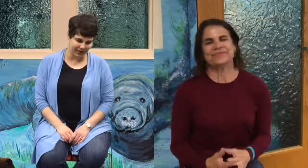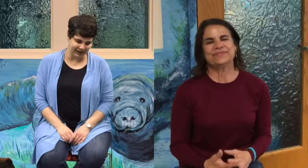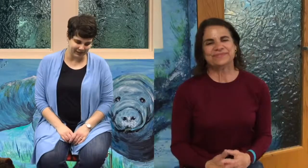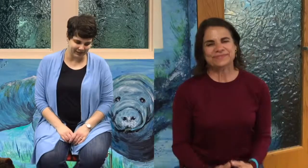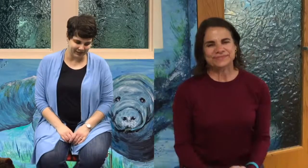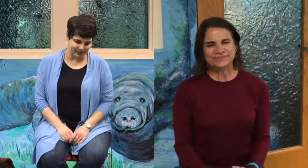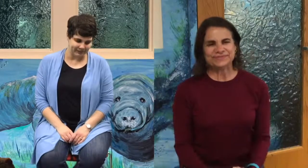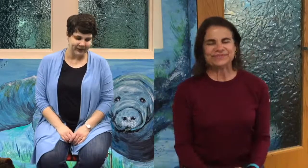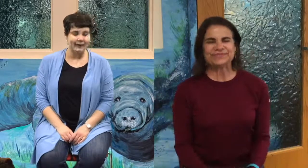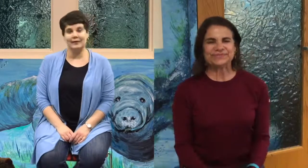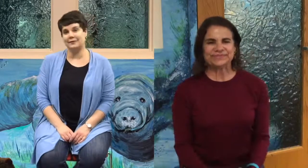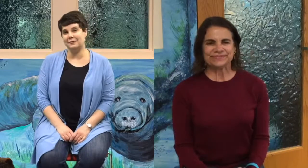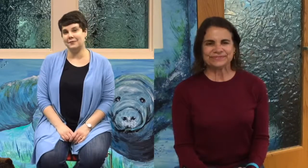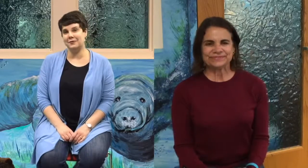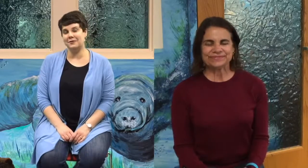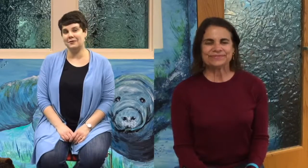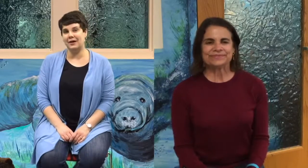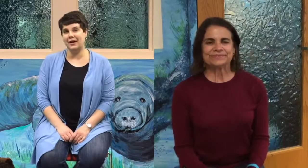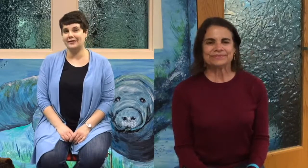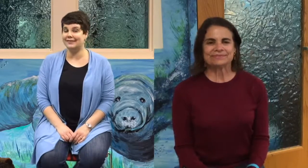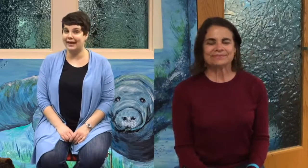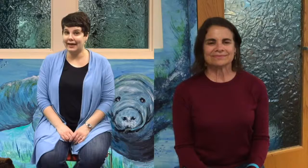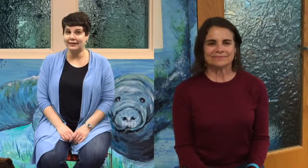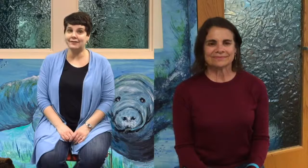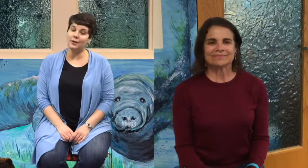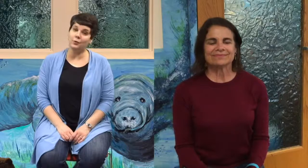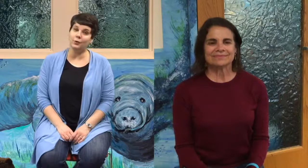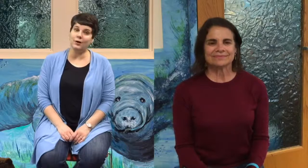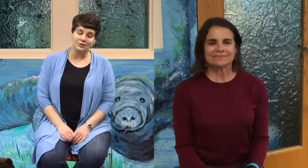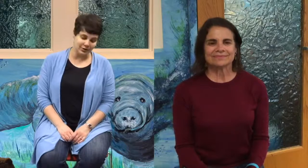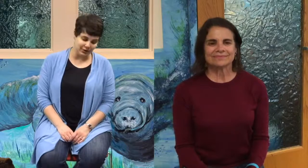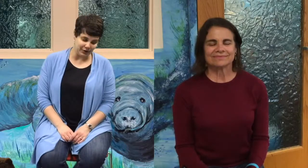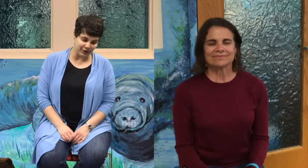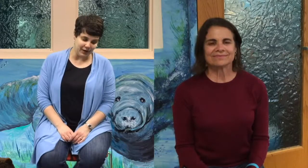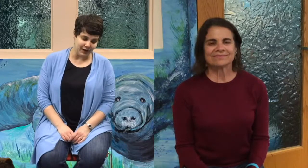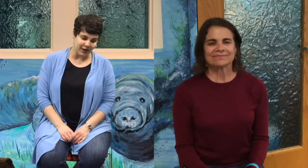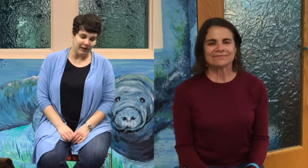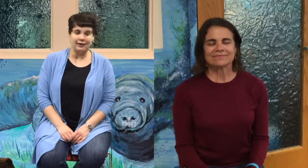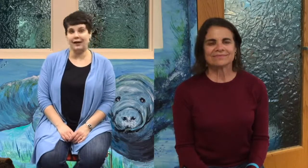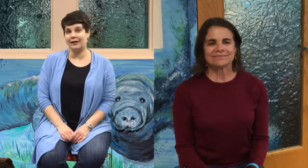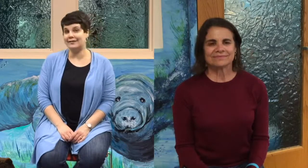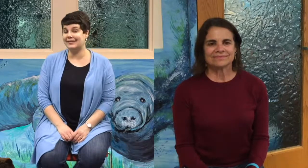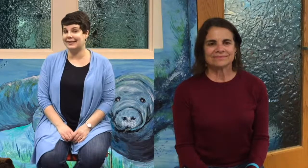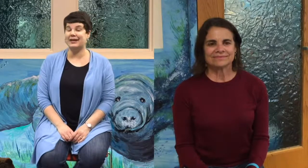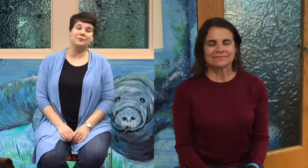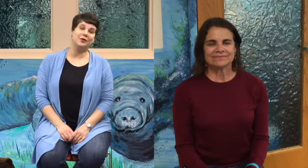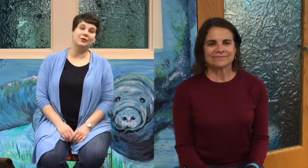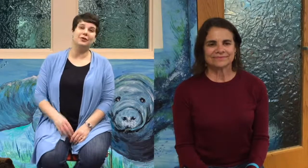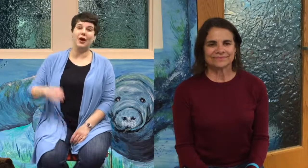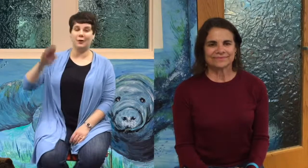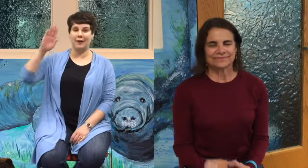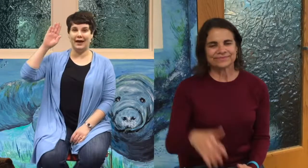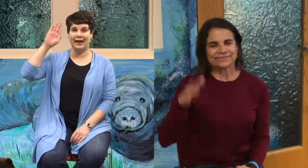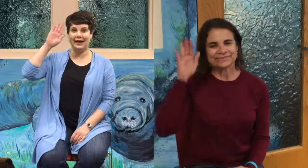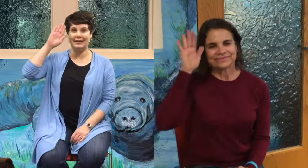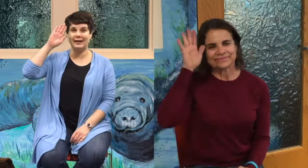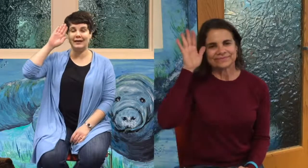rhymes. The first signs that we're going to learn is the sign for hello, and it's